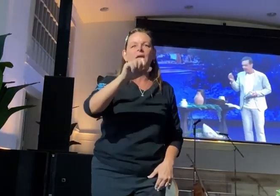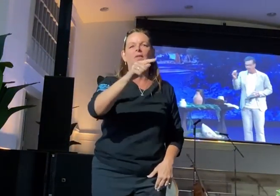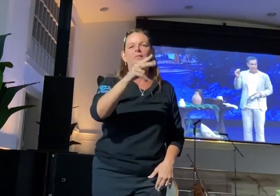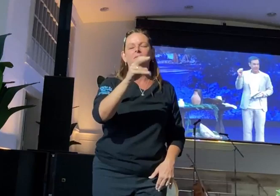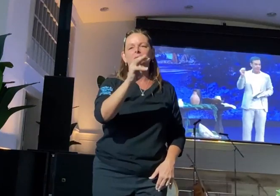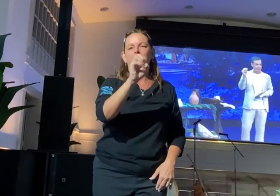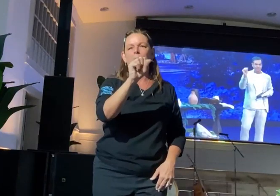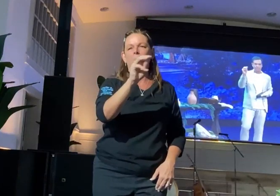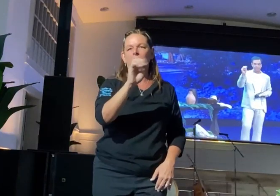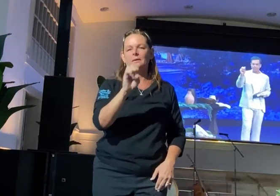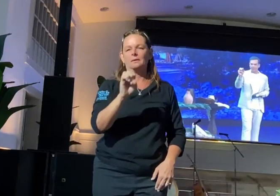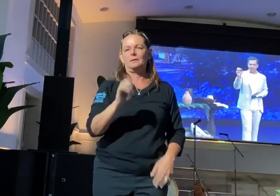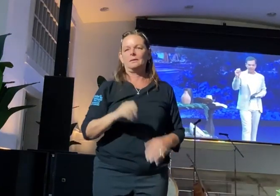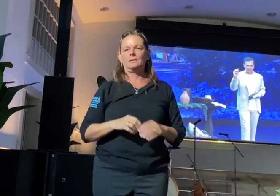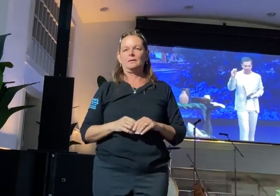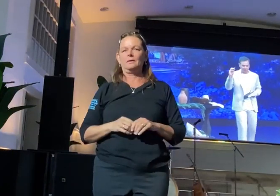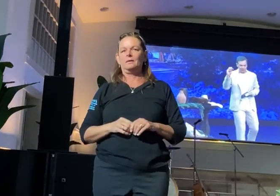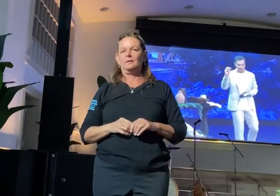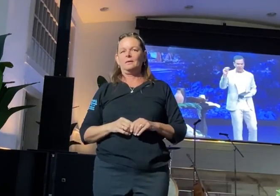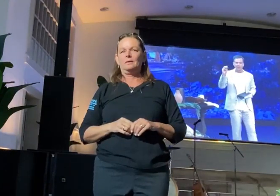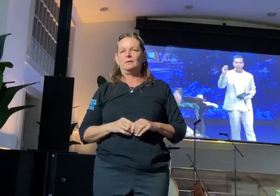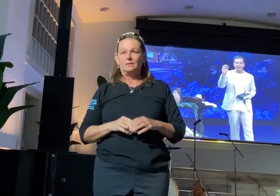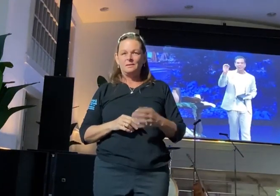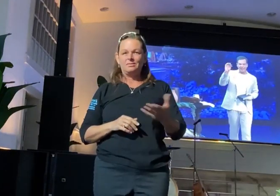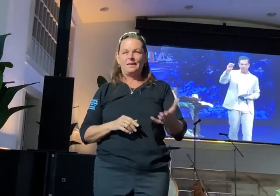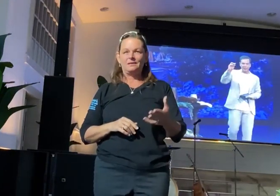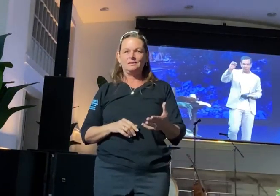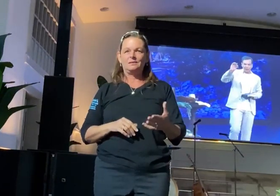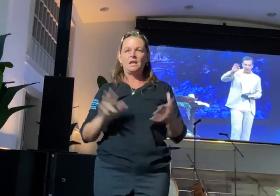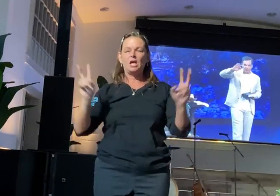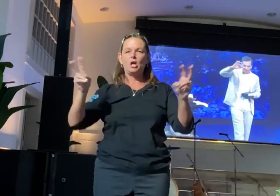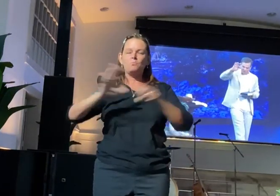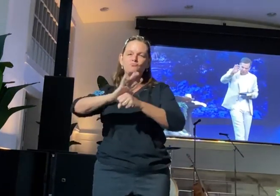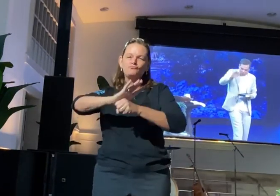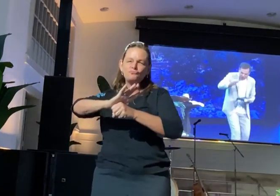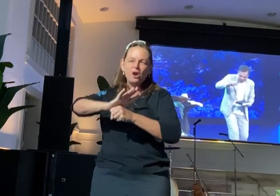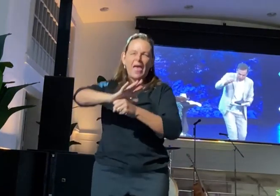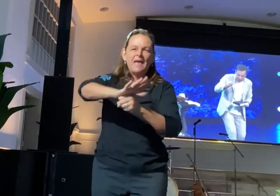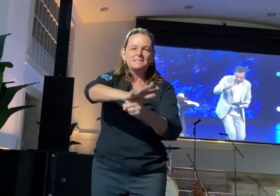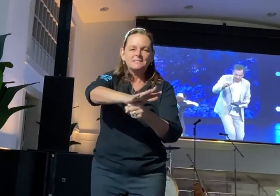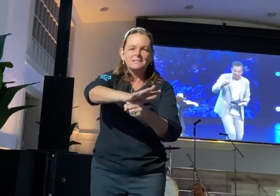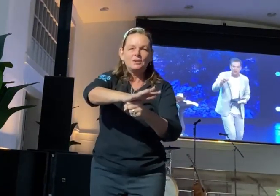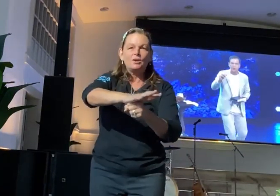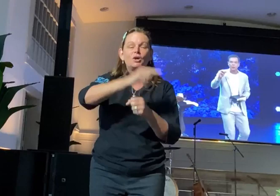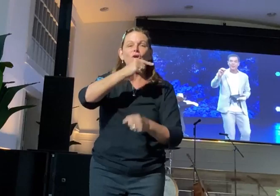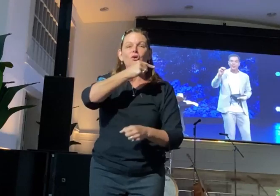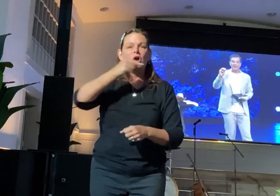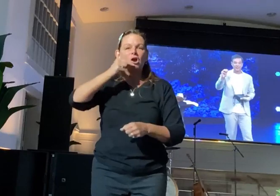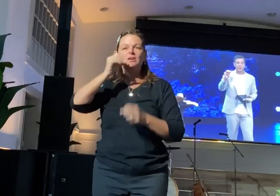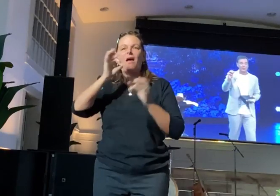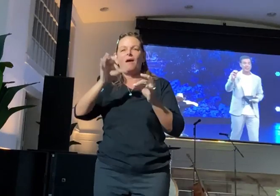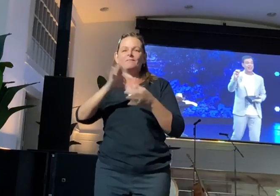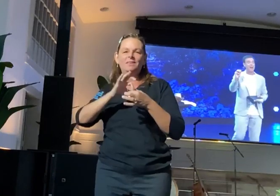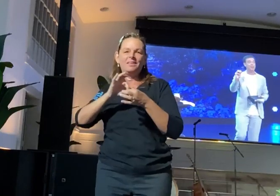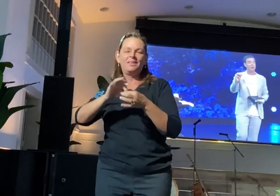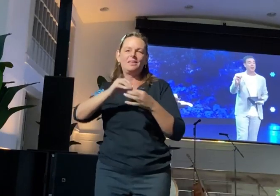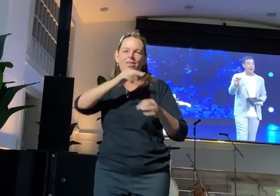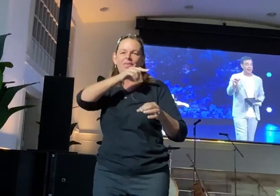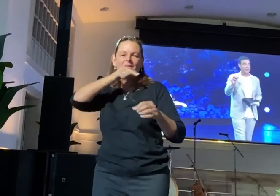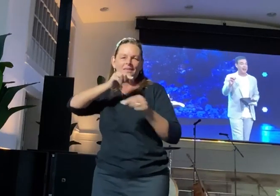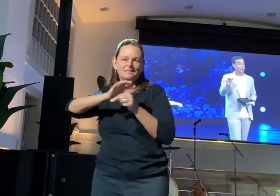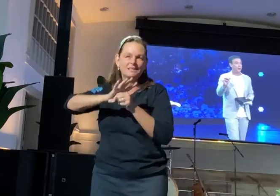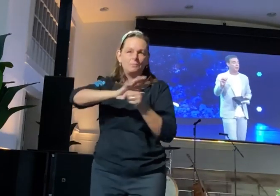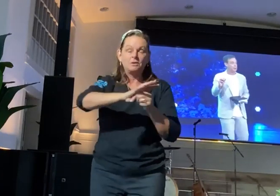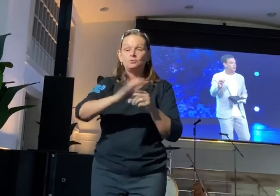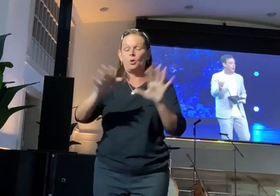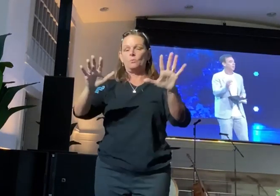presses of the olive. The first pressing, when it goes under the big crushing weight of the stone, is first to get the olive